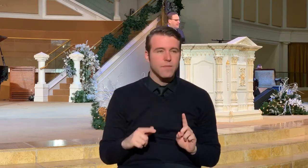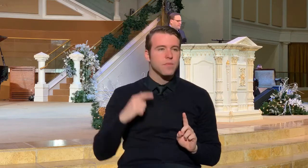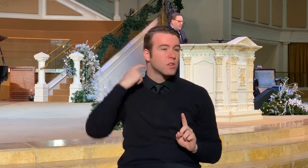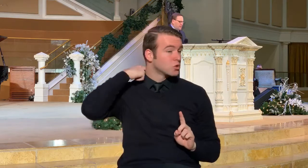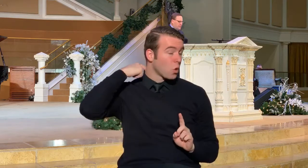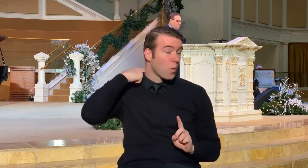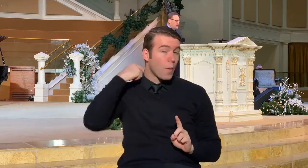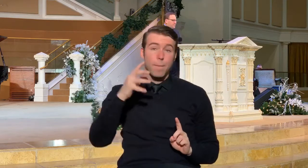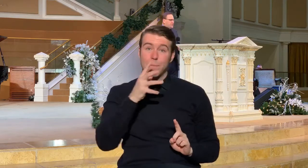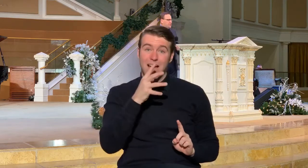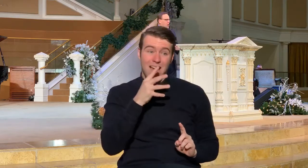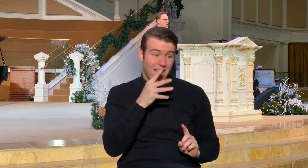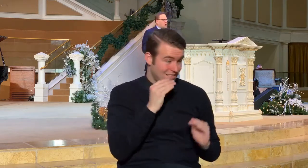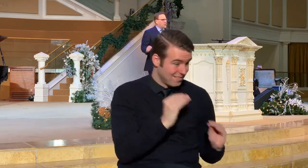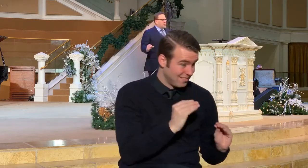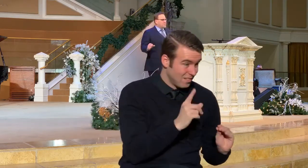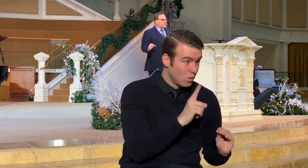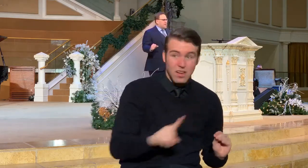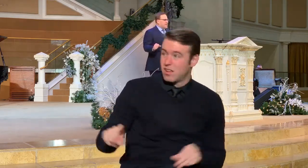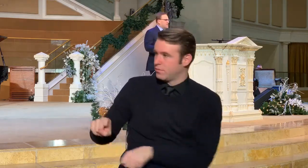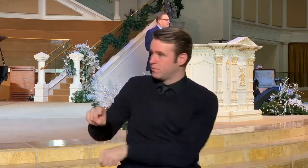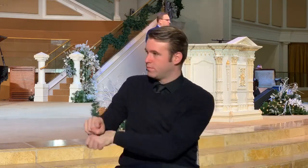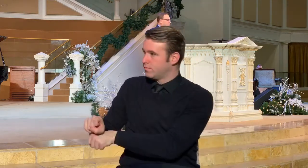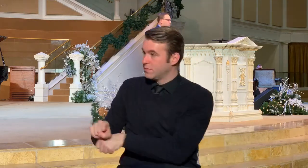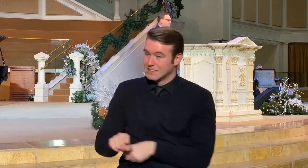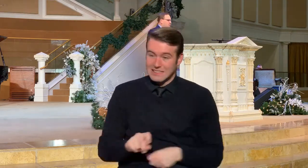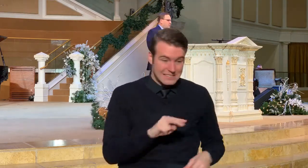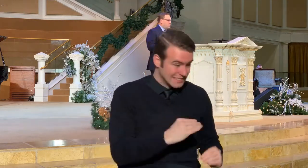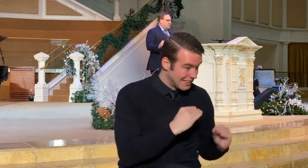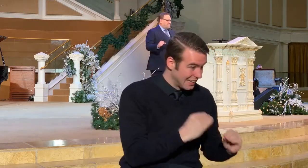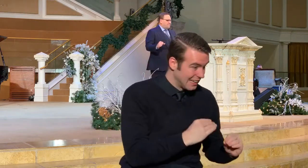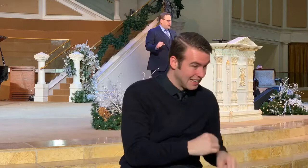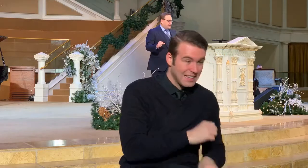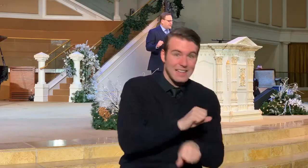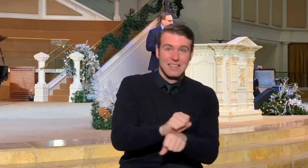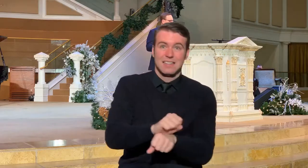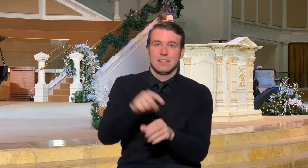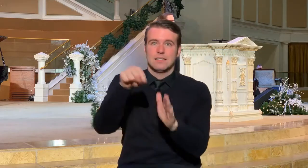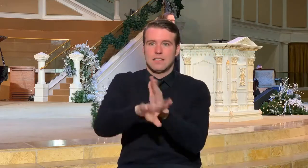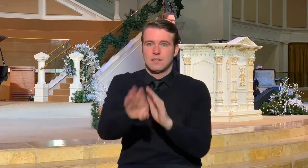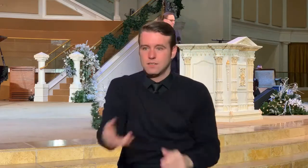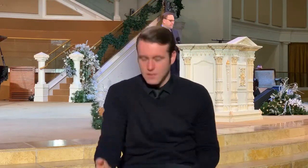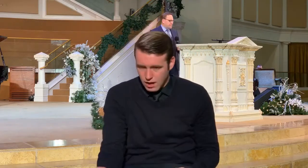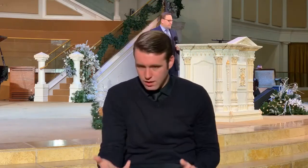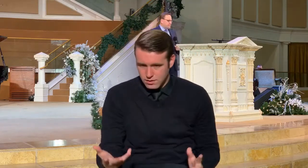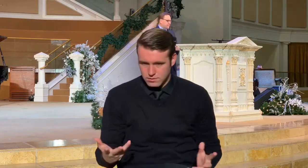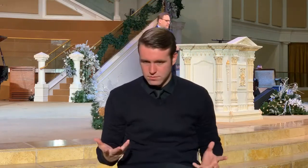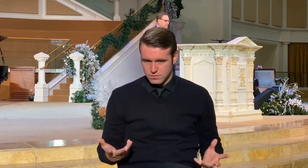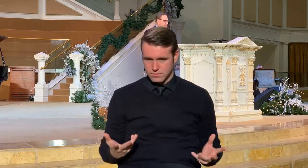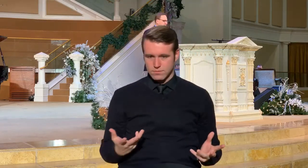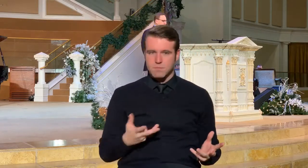had been the strong, sleek, regal, fierce lioness.